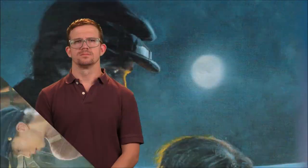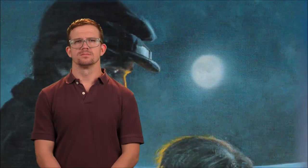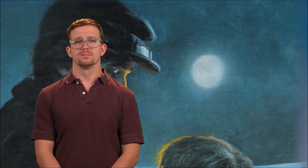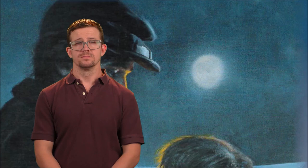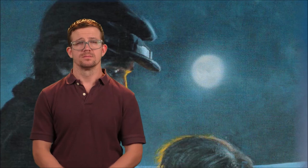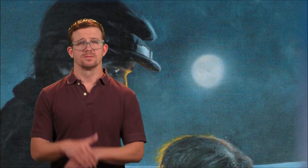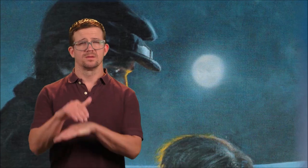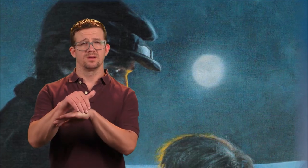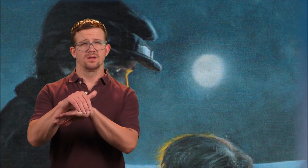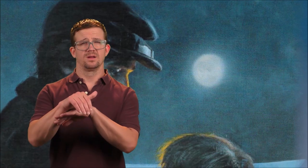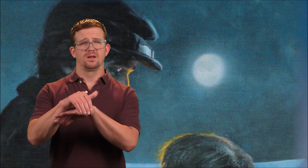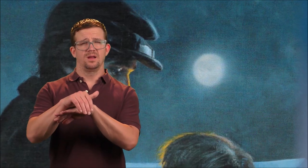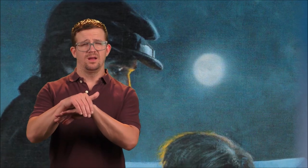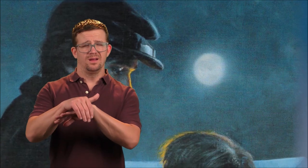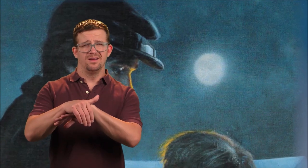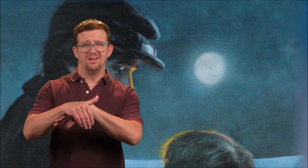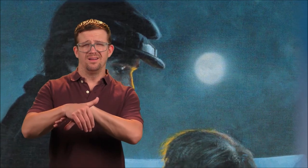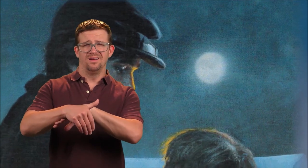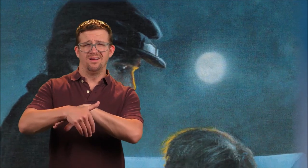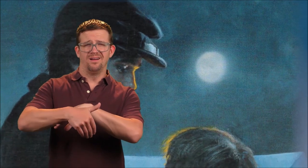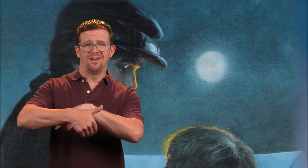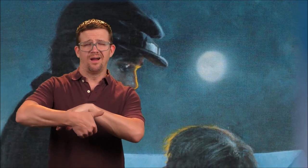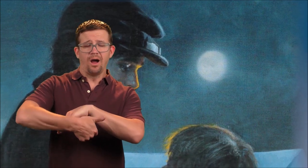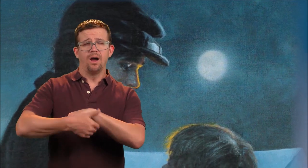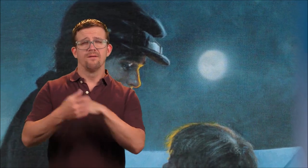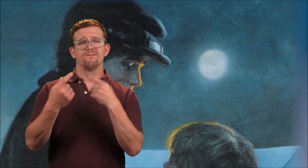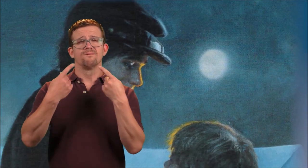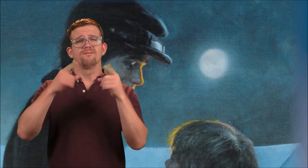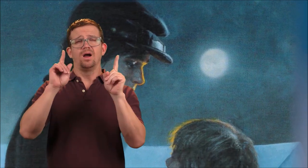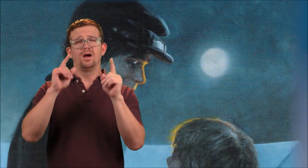already vanished. Gabe hurried Lancer out of sight.